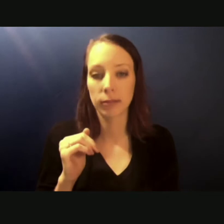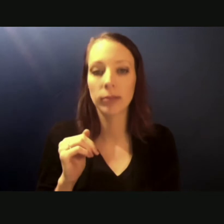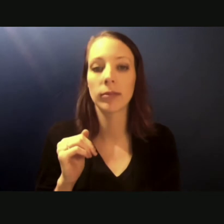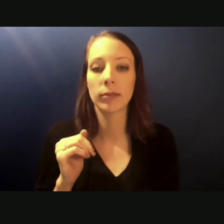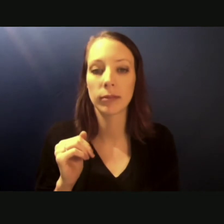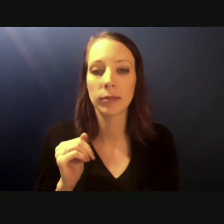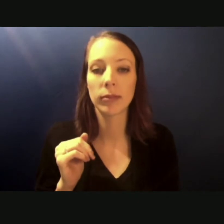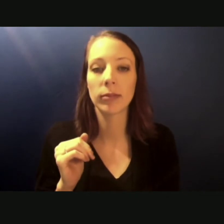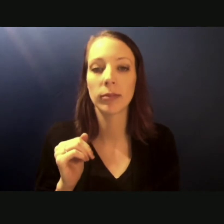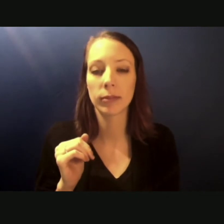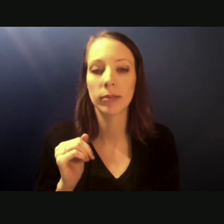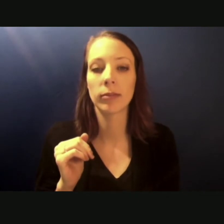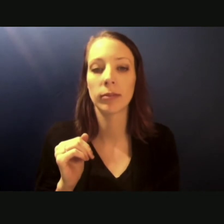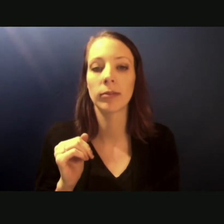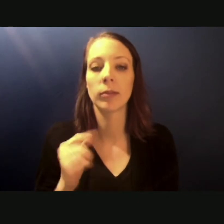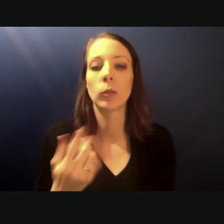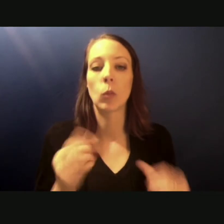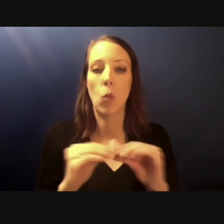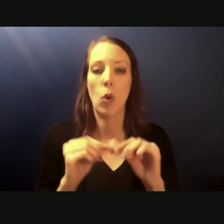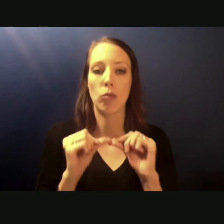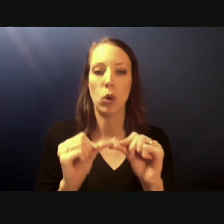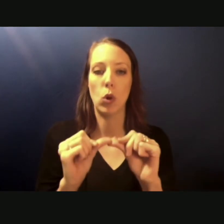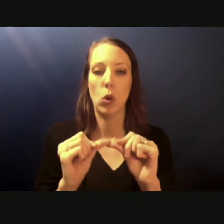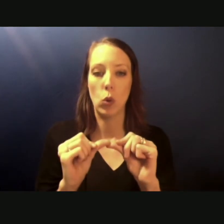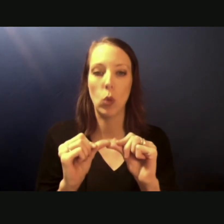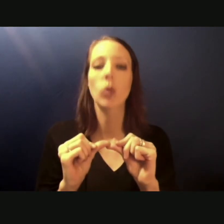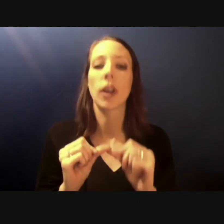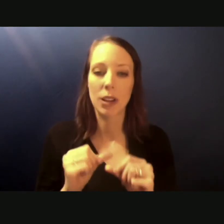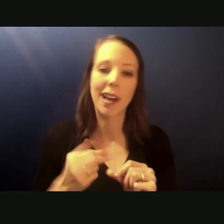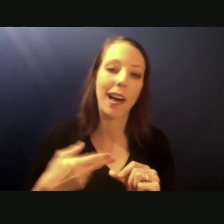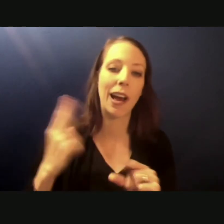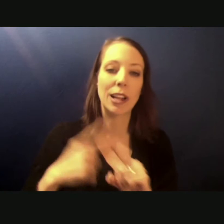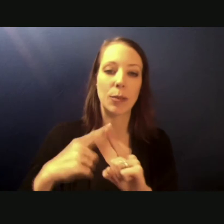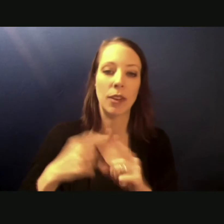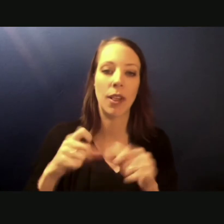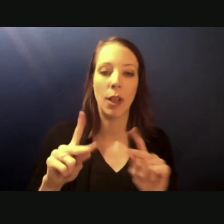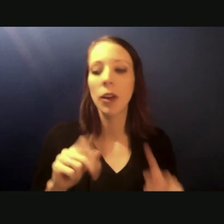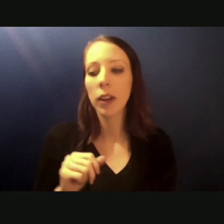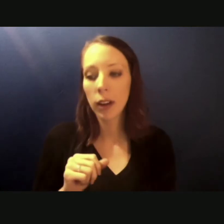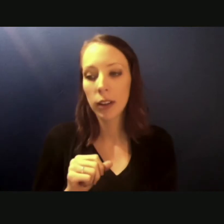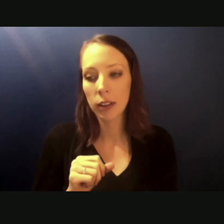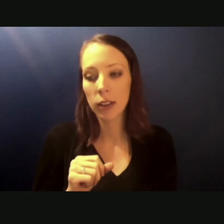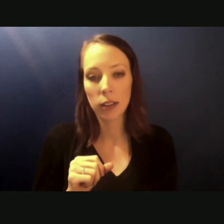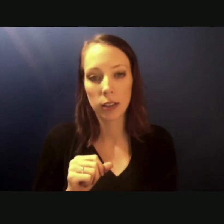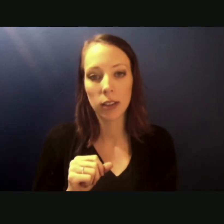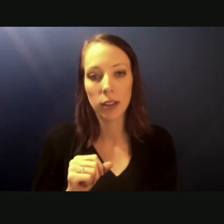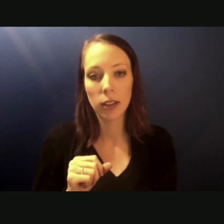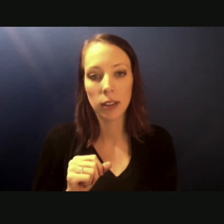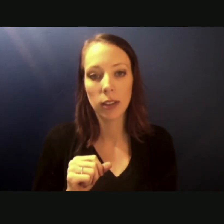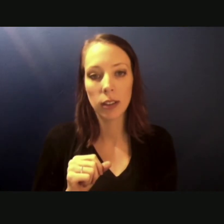because it's more durable. We got higher smoke point. The temperature is more durable, right? So high smoke point for